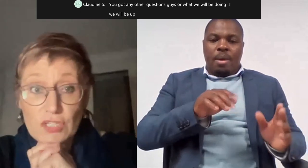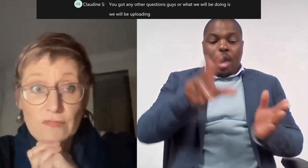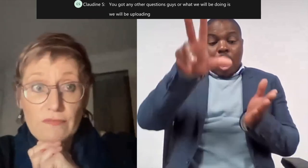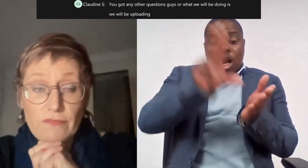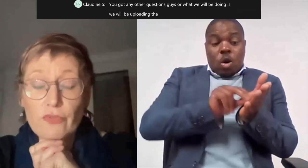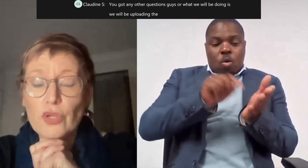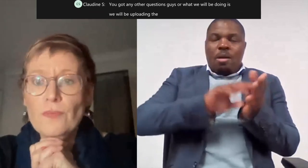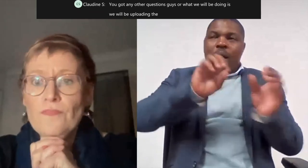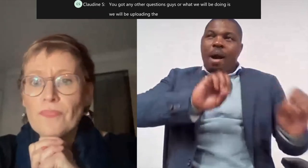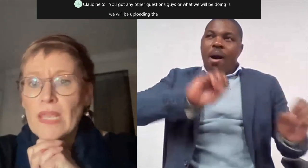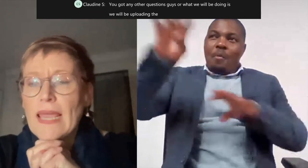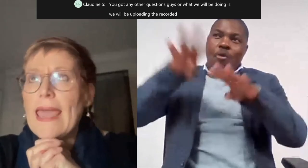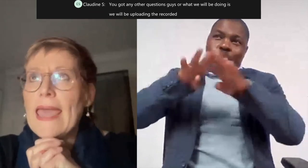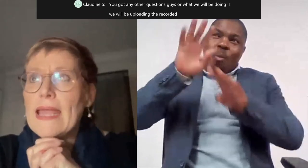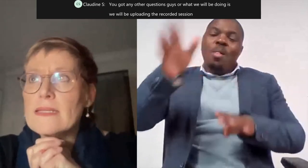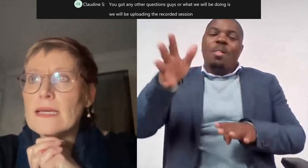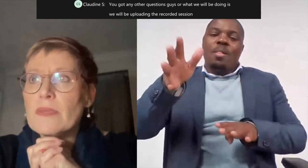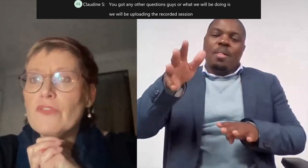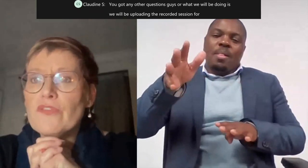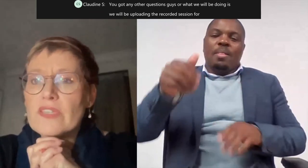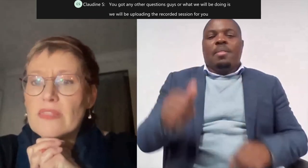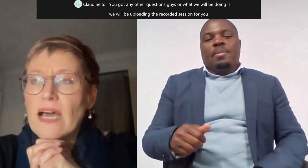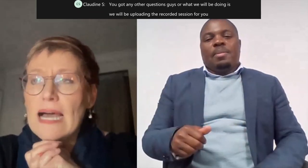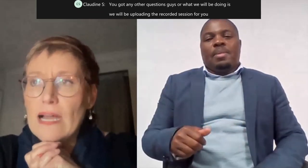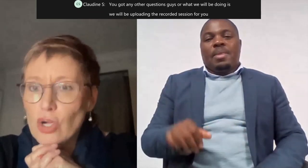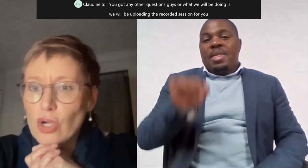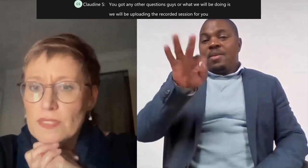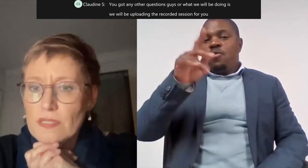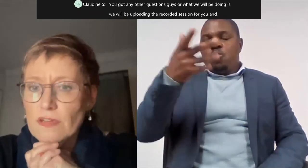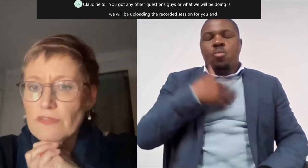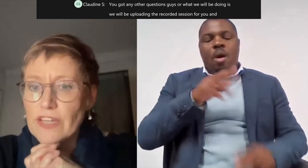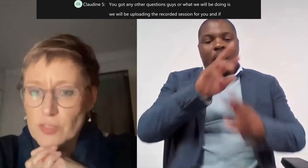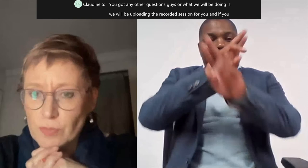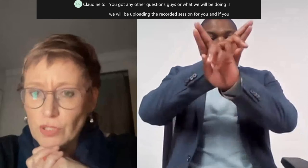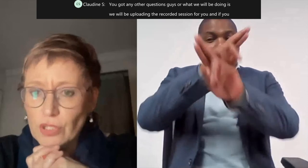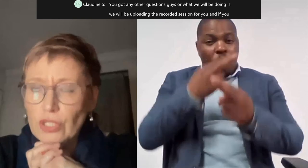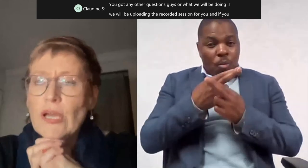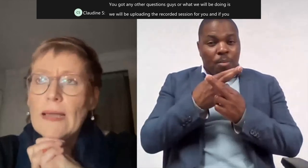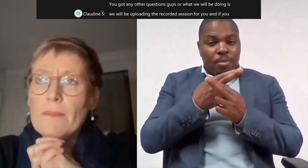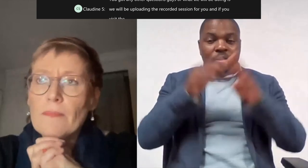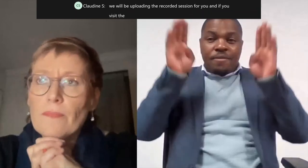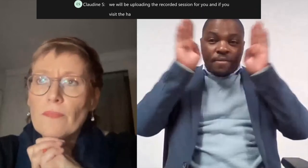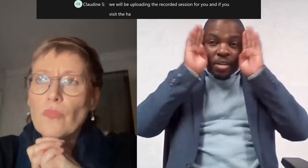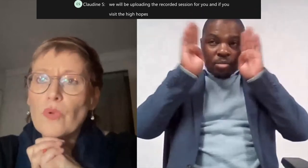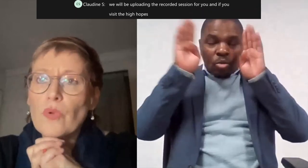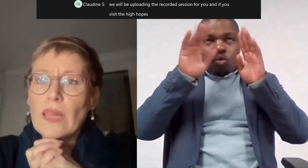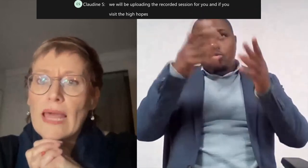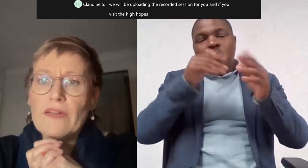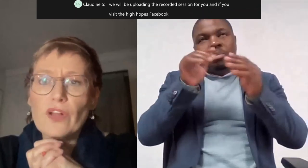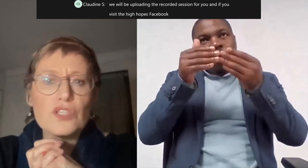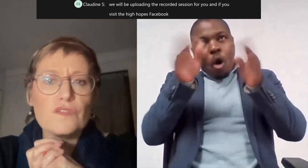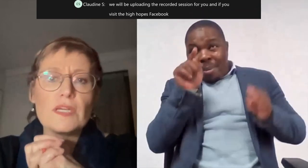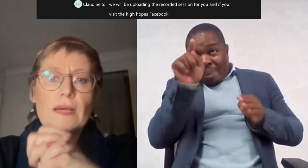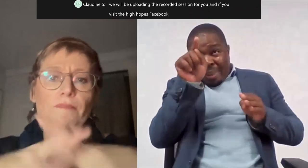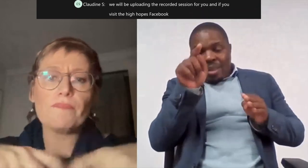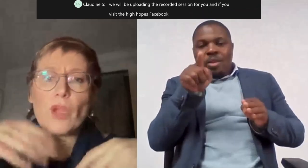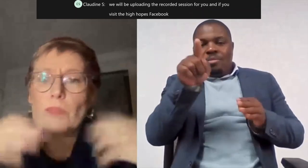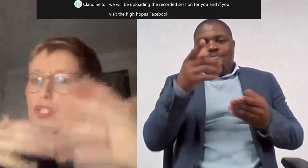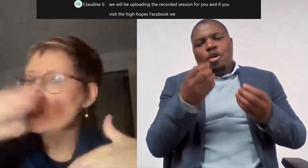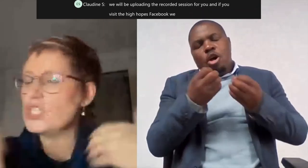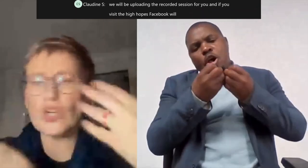recorded session for you. And if you visit the High Hopes Facebook, we'll have lots